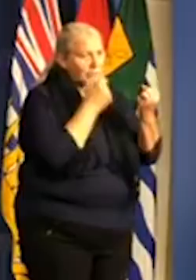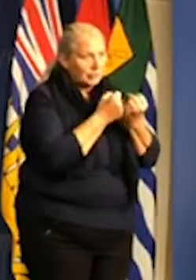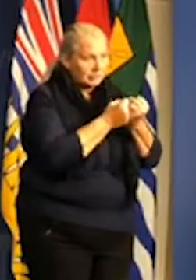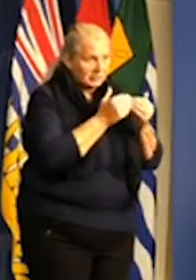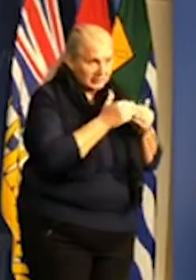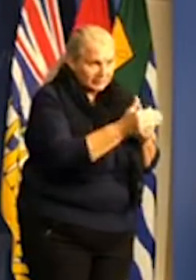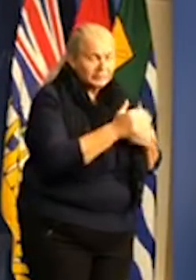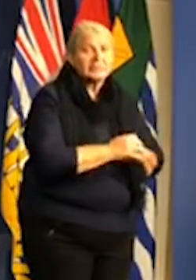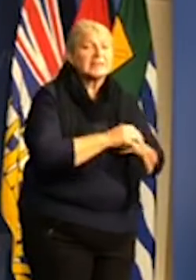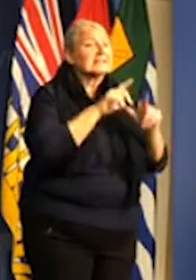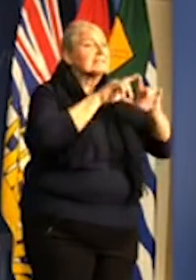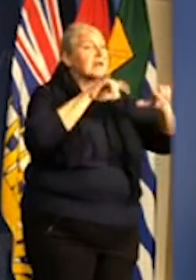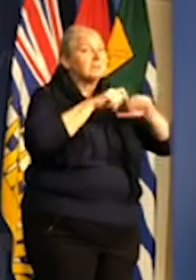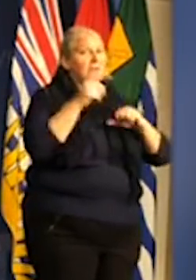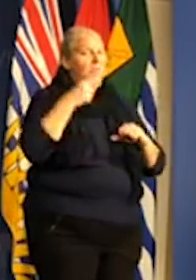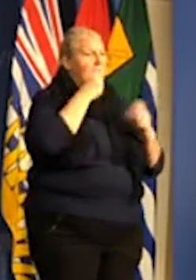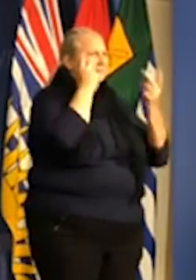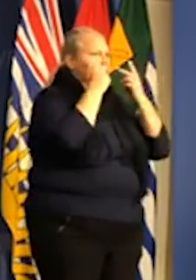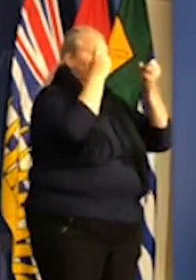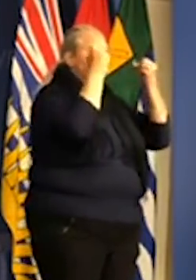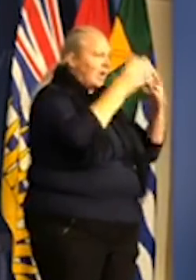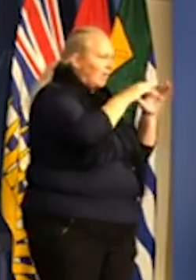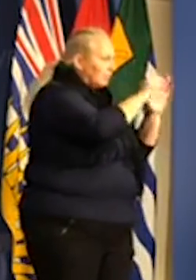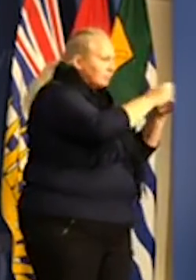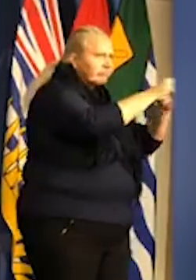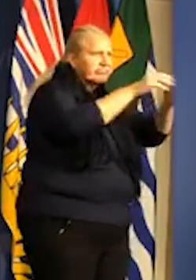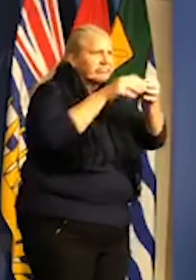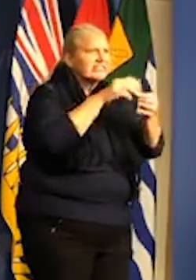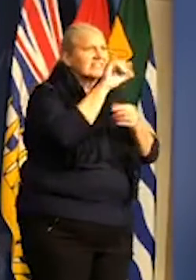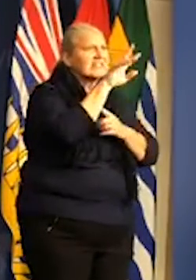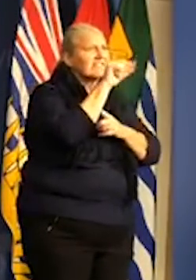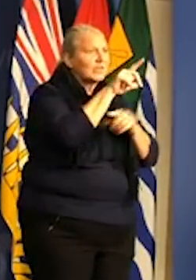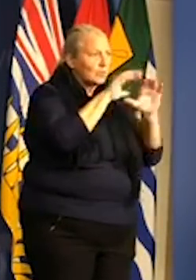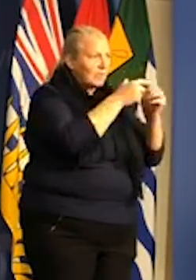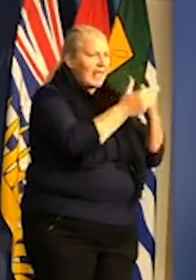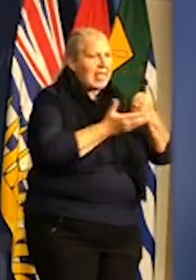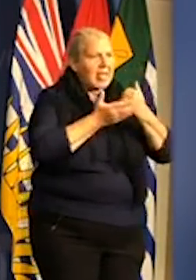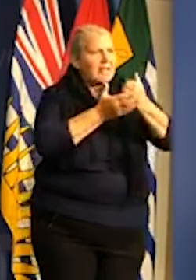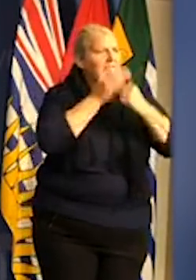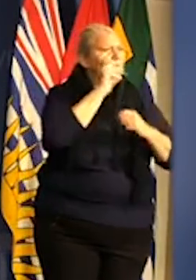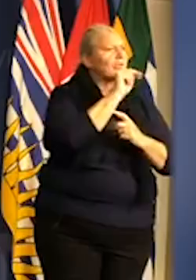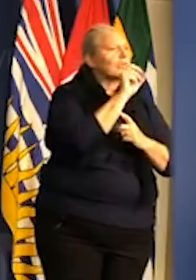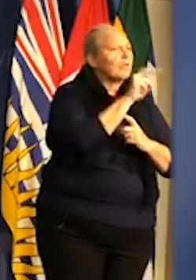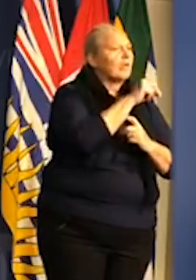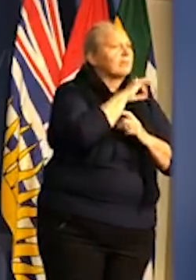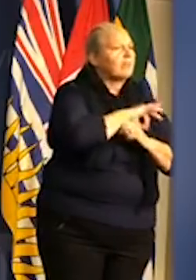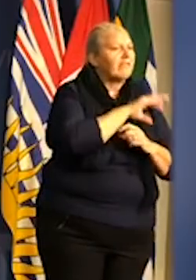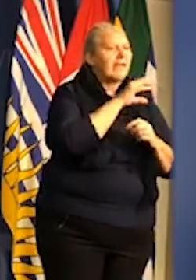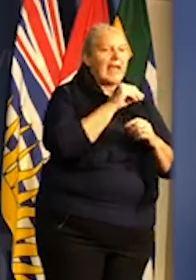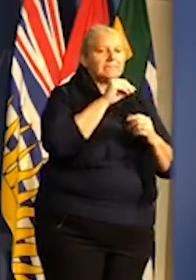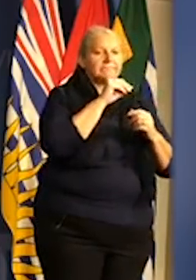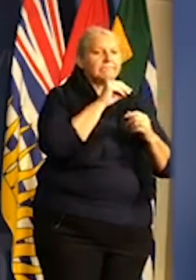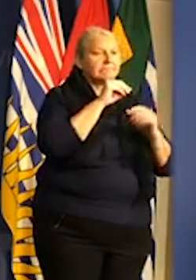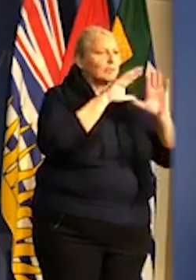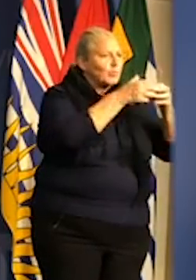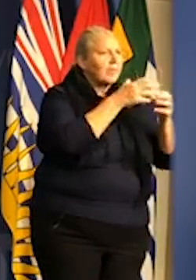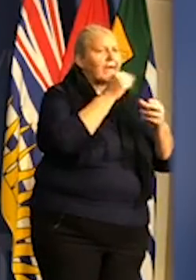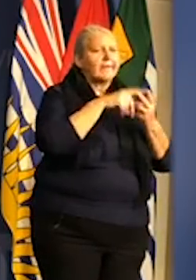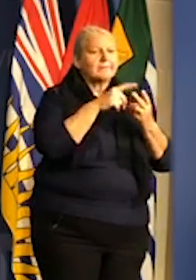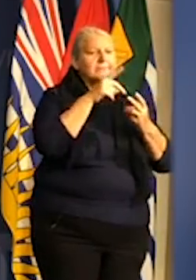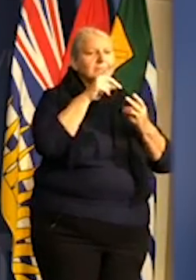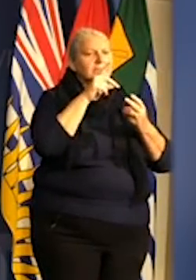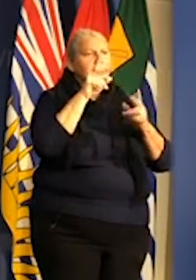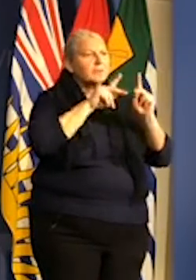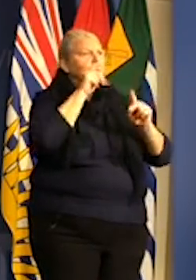civil society groups come together to provide much-needed support for nonprofits and community-serving organizations. More details